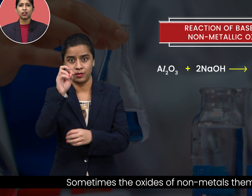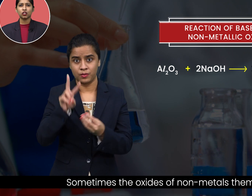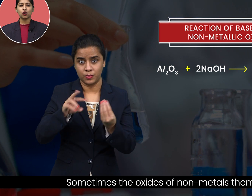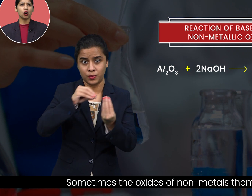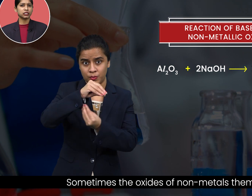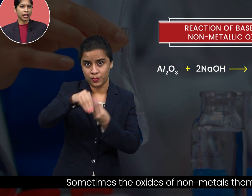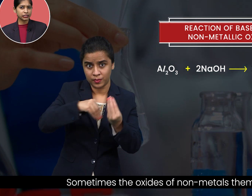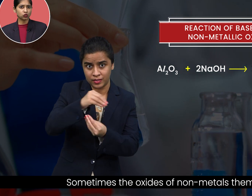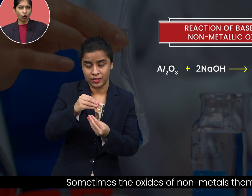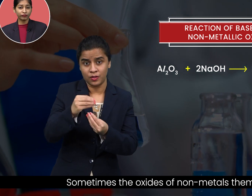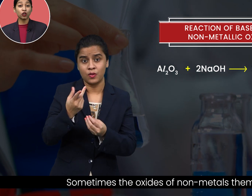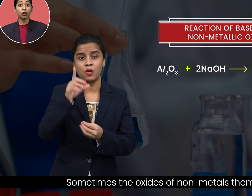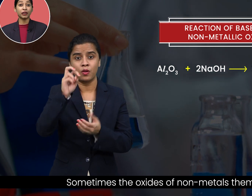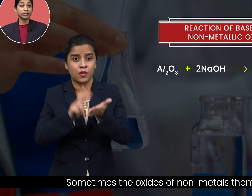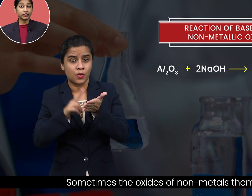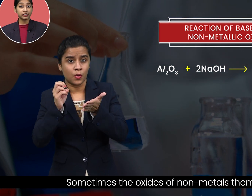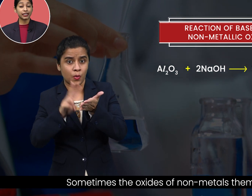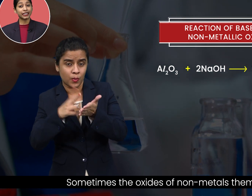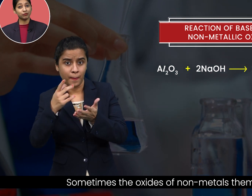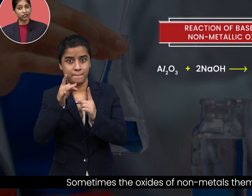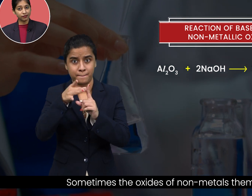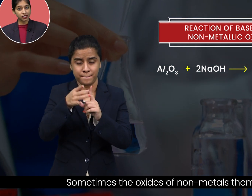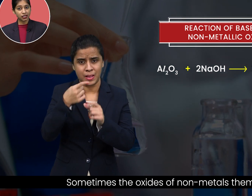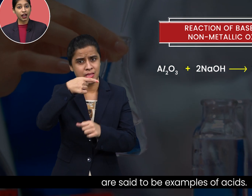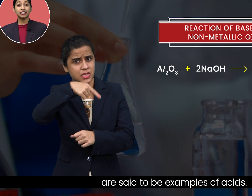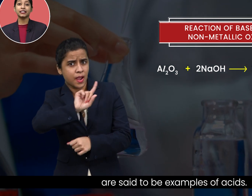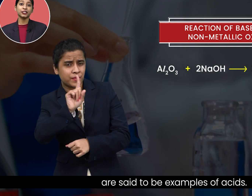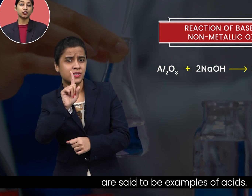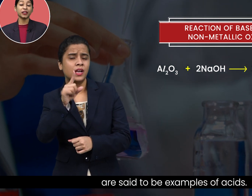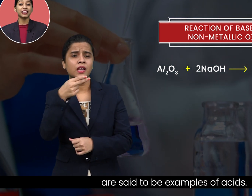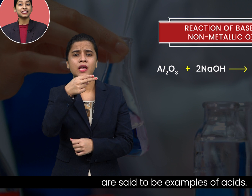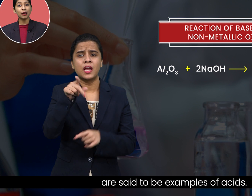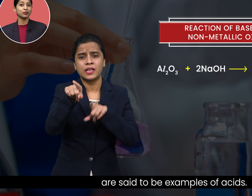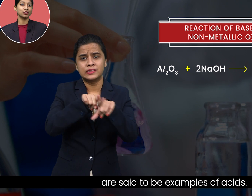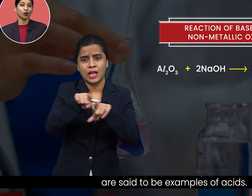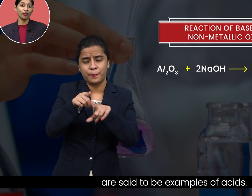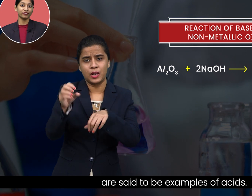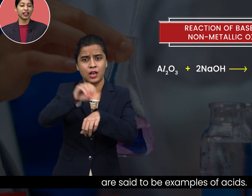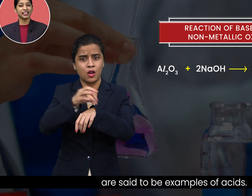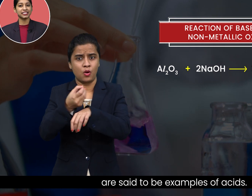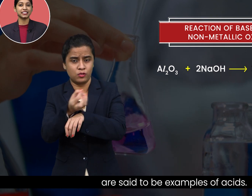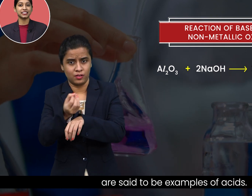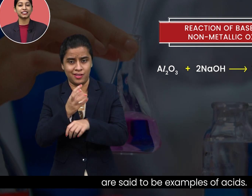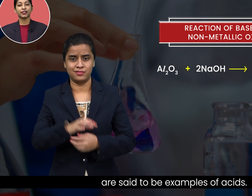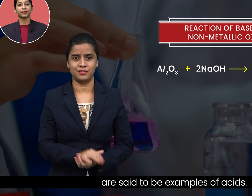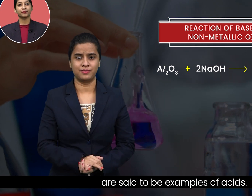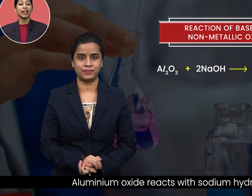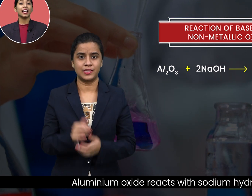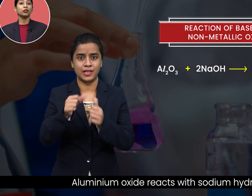Sometimes, the oxides of non-metals themselves are said to be examples of